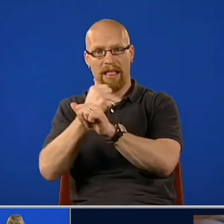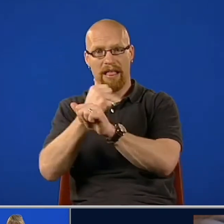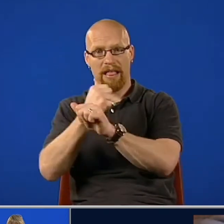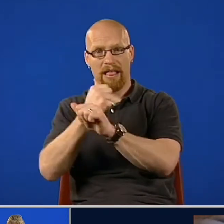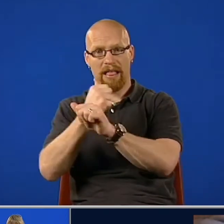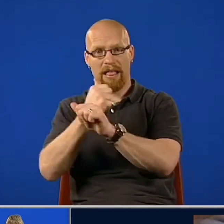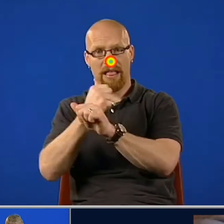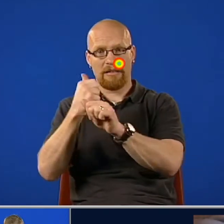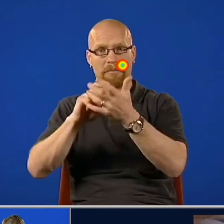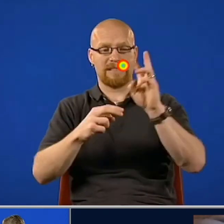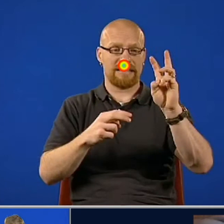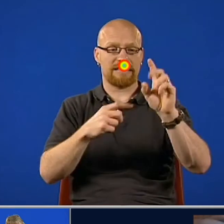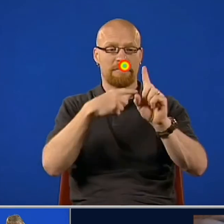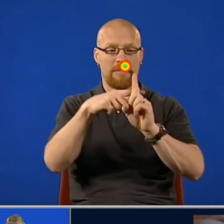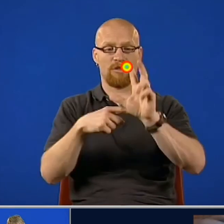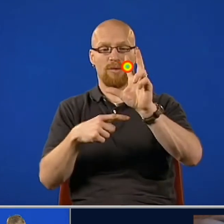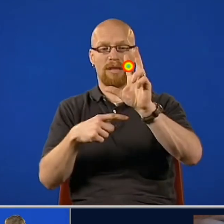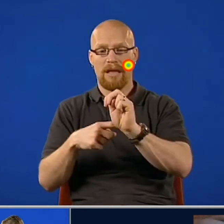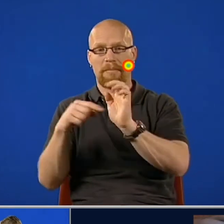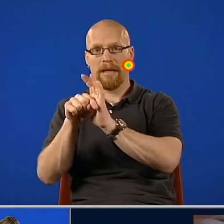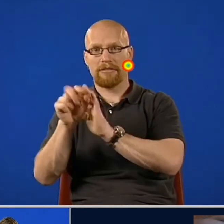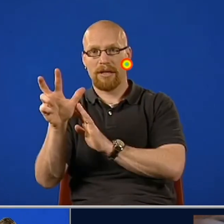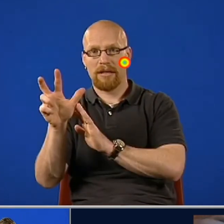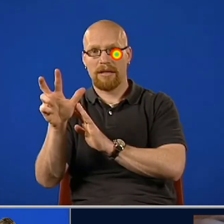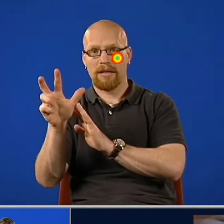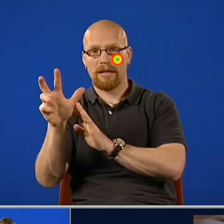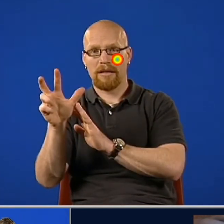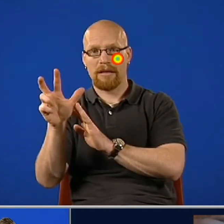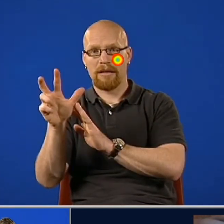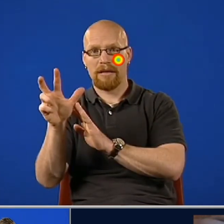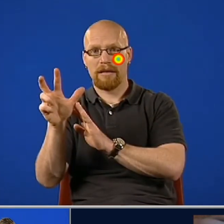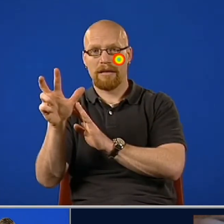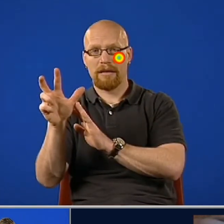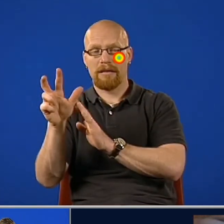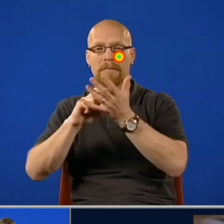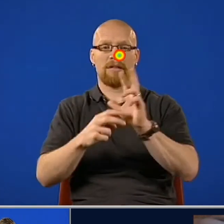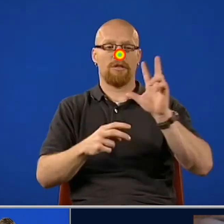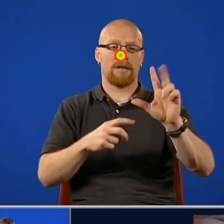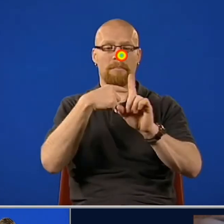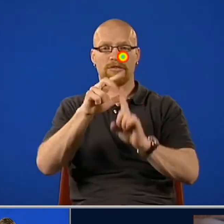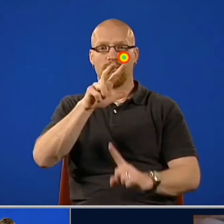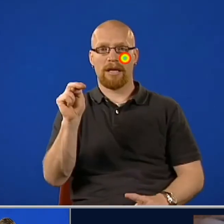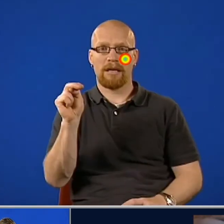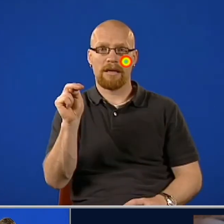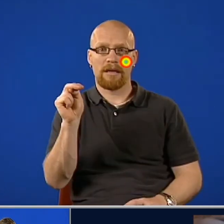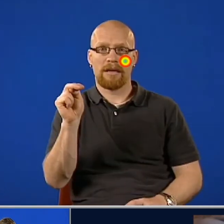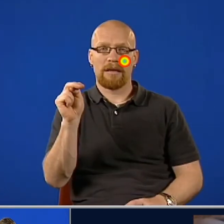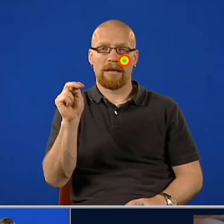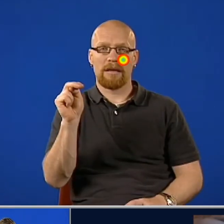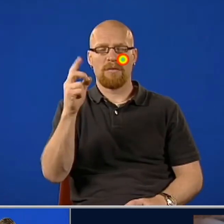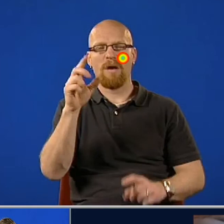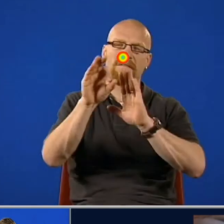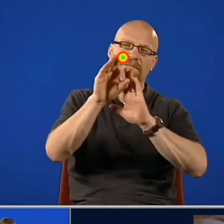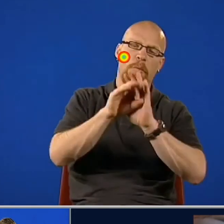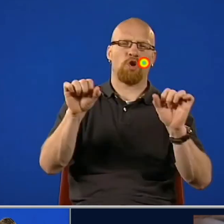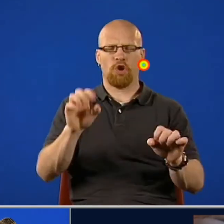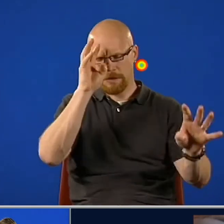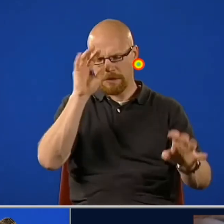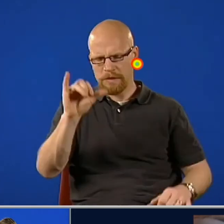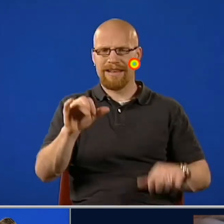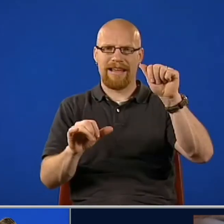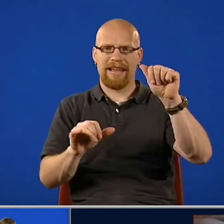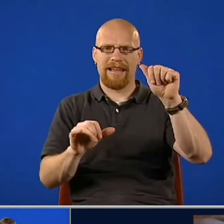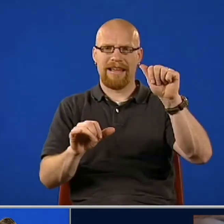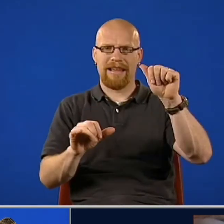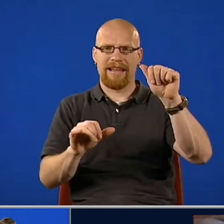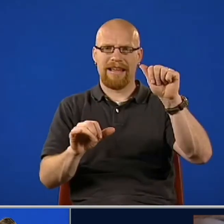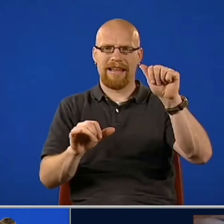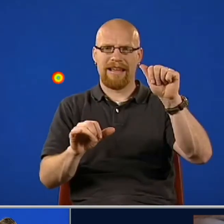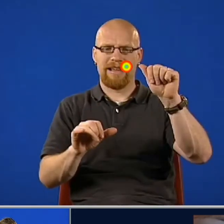is